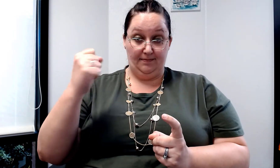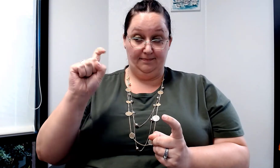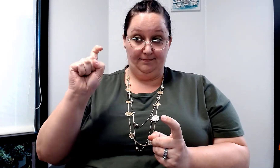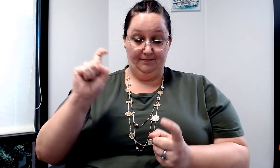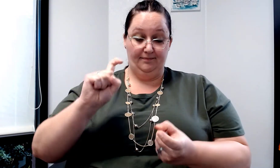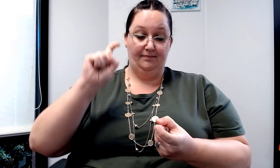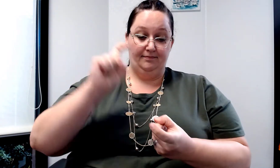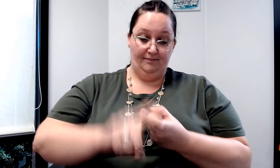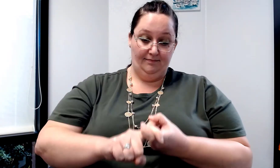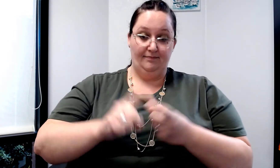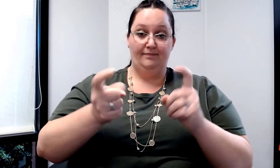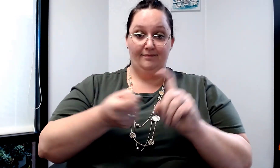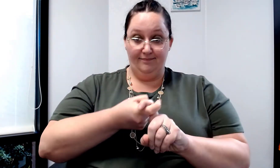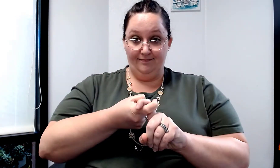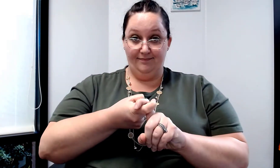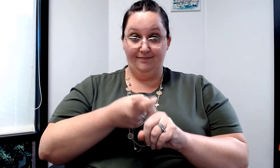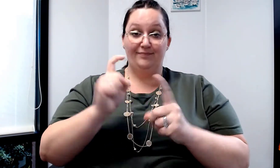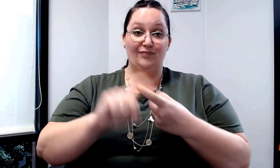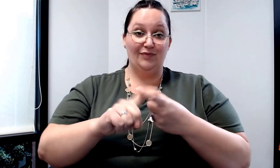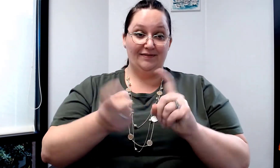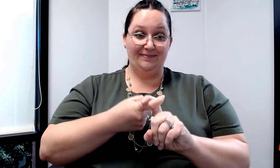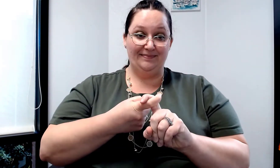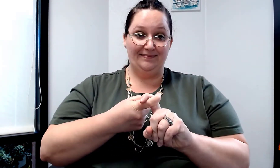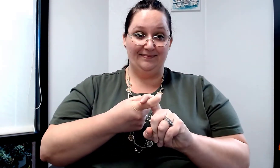X on top to bottom. Friend.